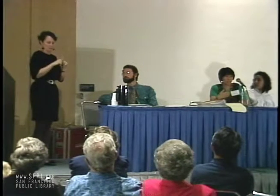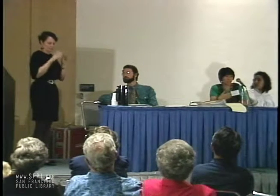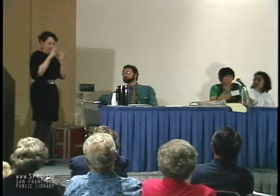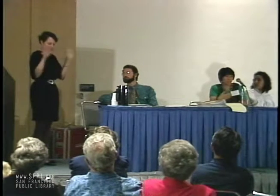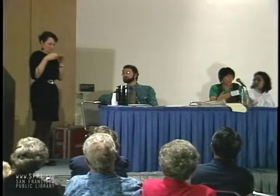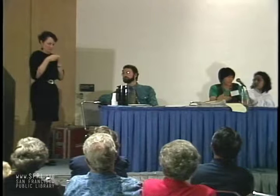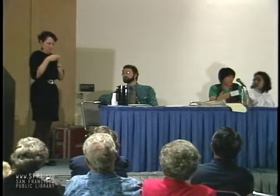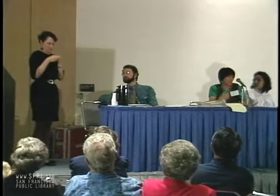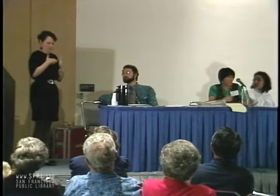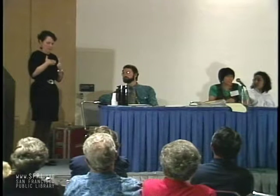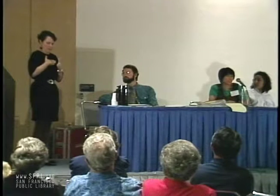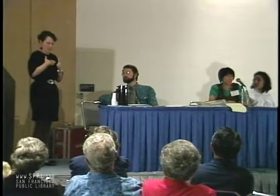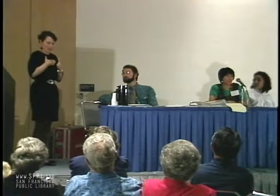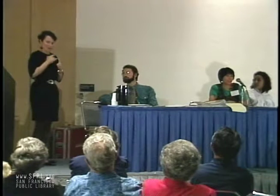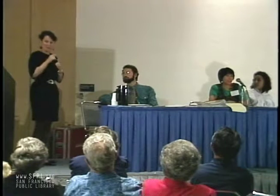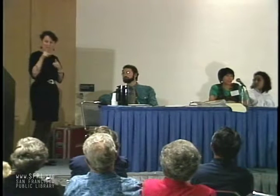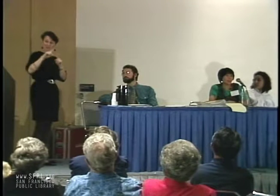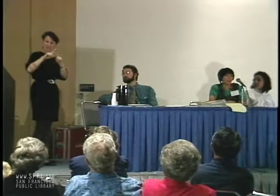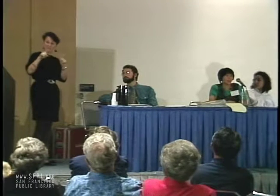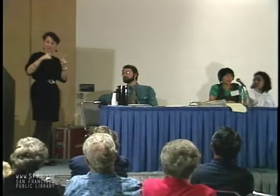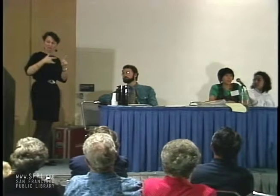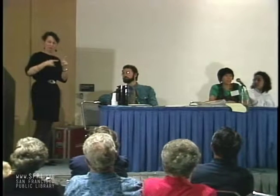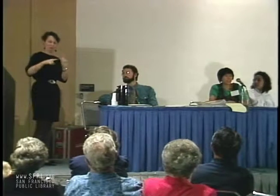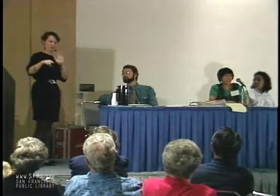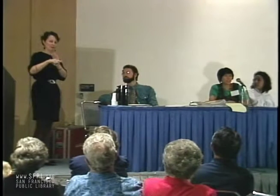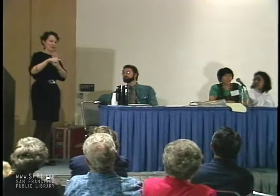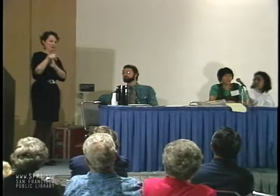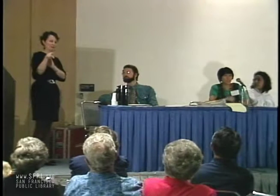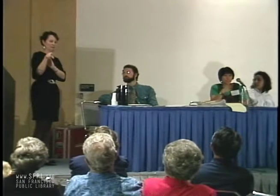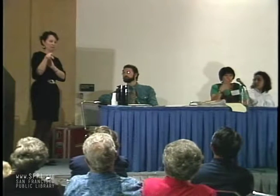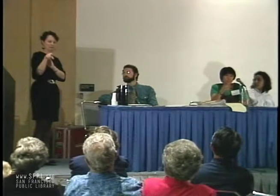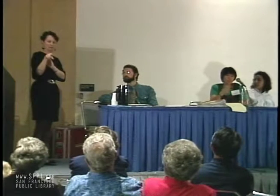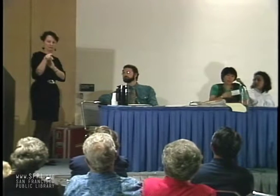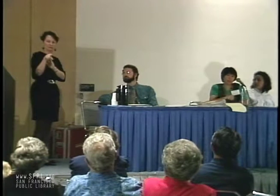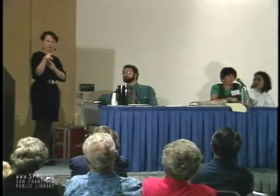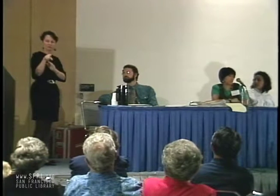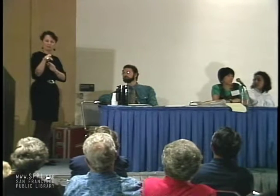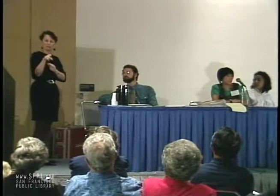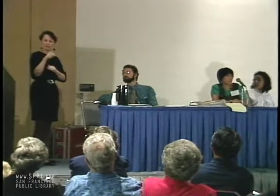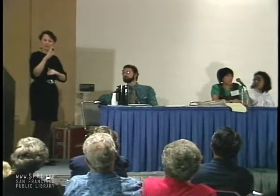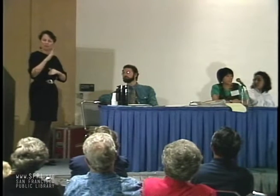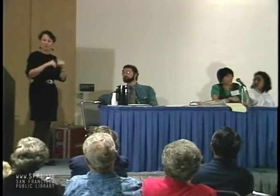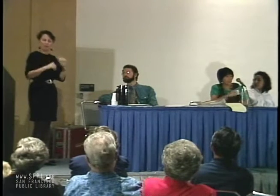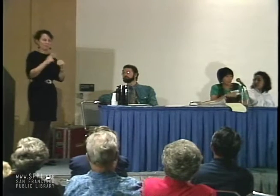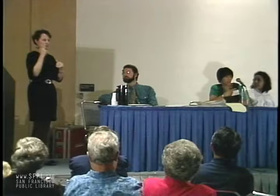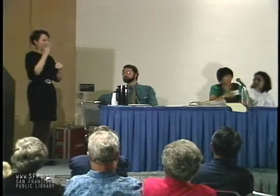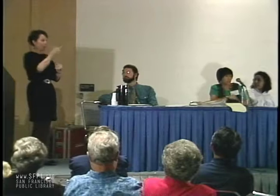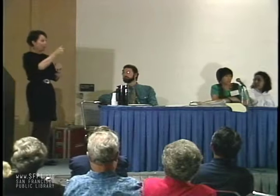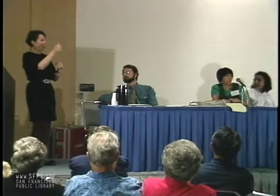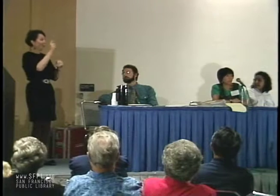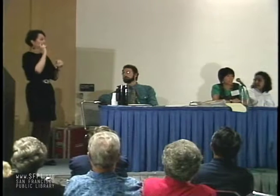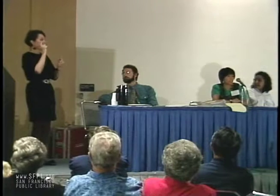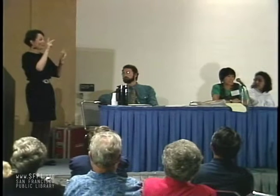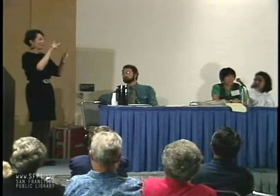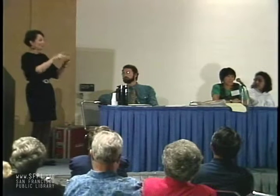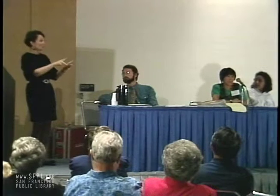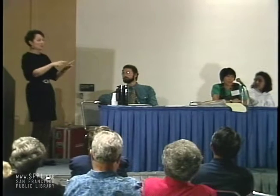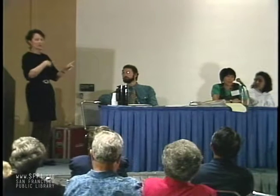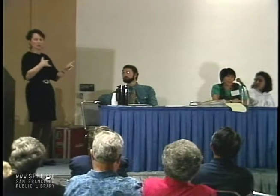attach a negative connotation to that. Instead of seeing you as Chinese, I see you as an American.